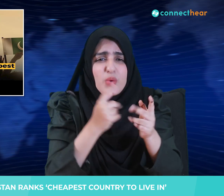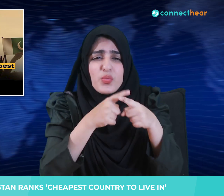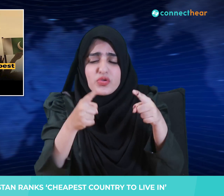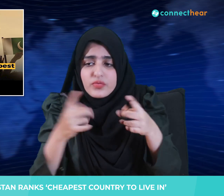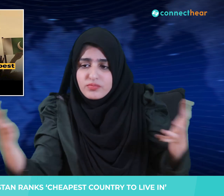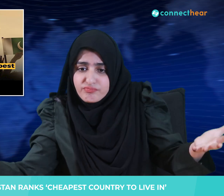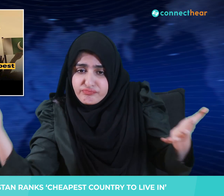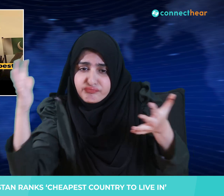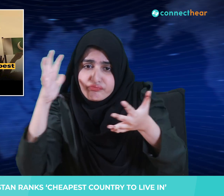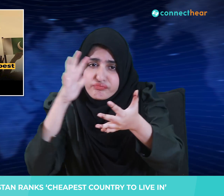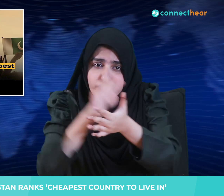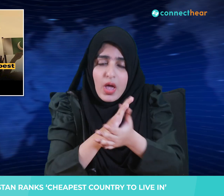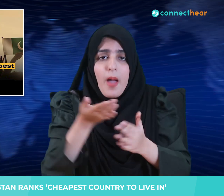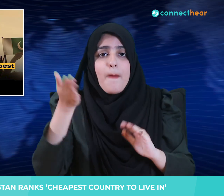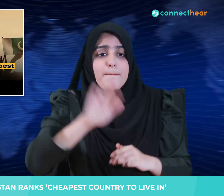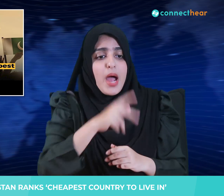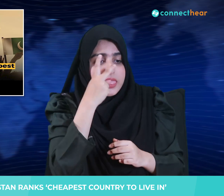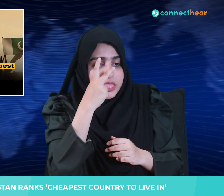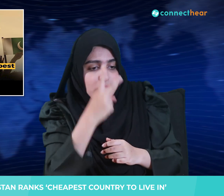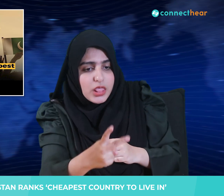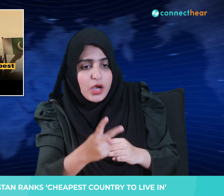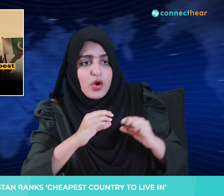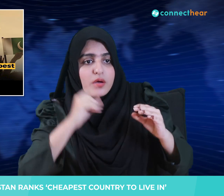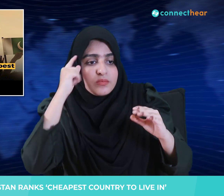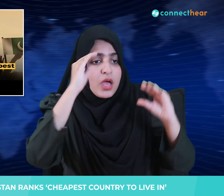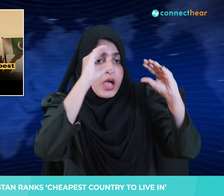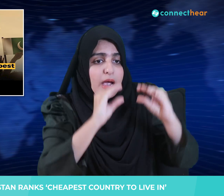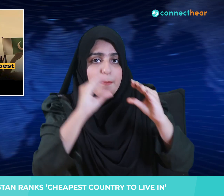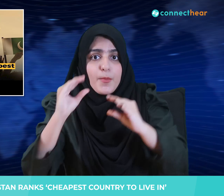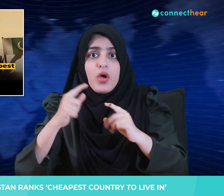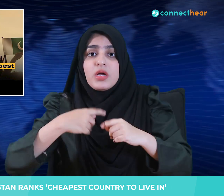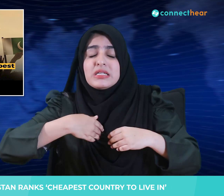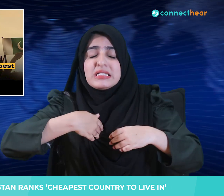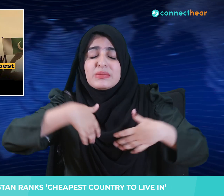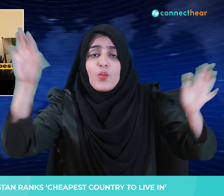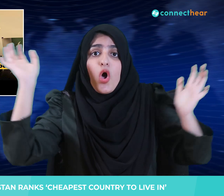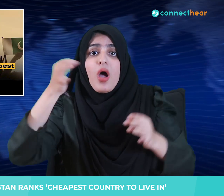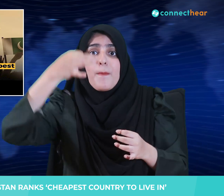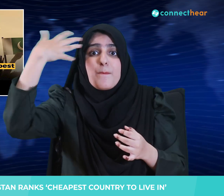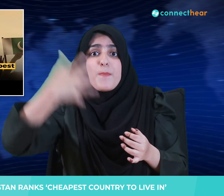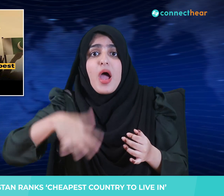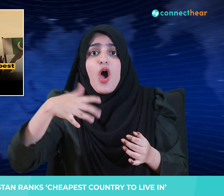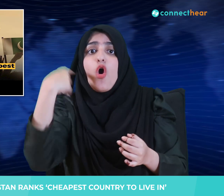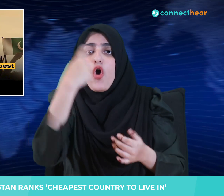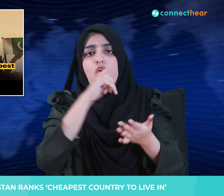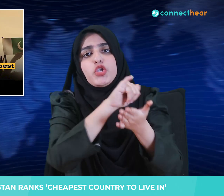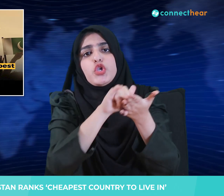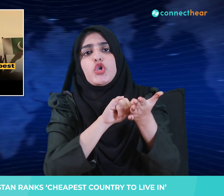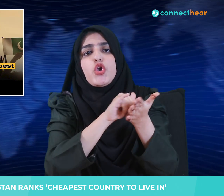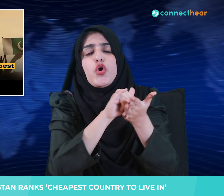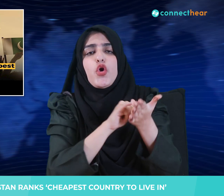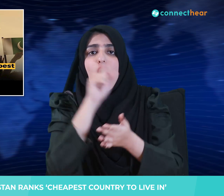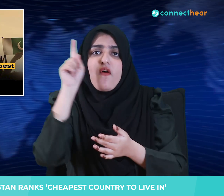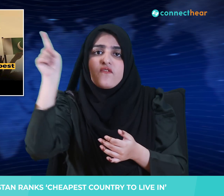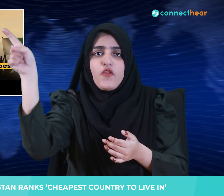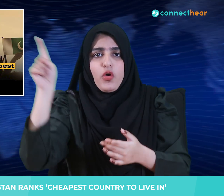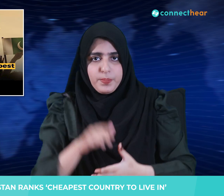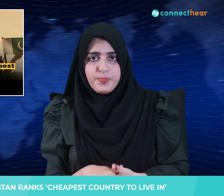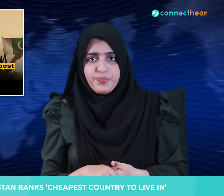information compiled is compared to the cost of living in New York City, one of the most expensive cities in the world. The